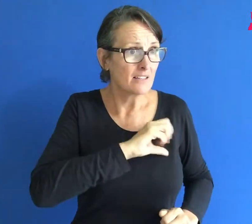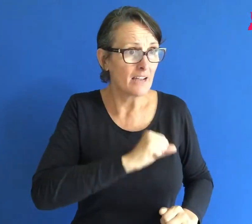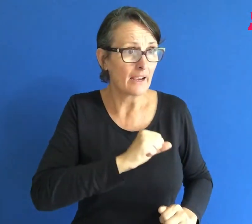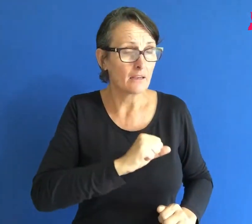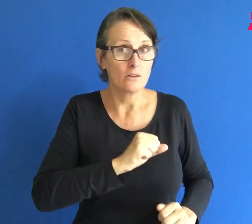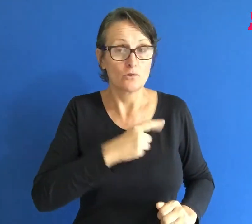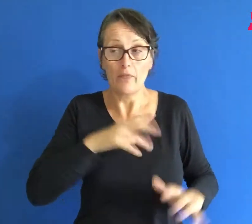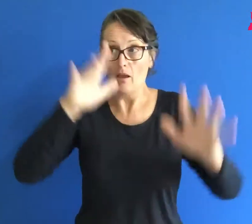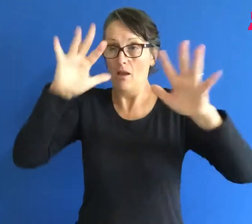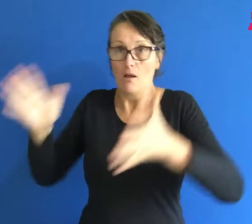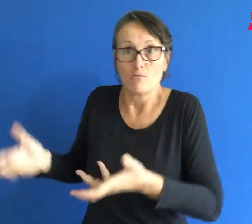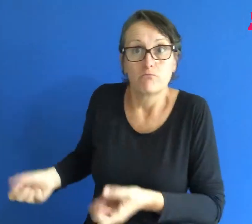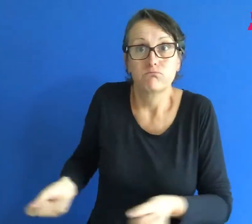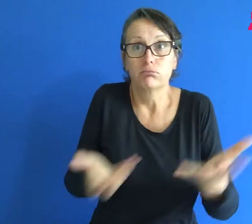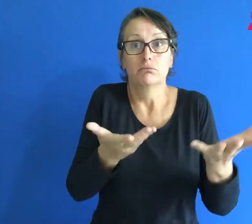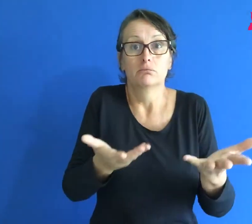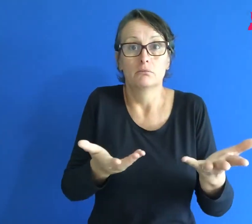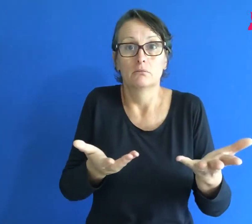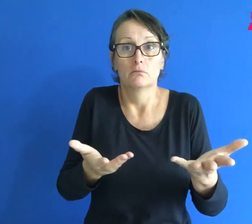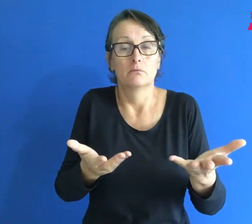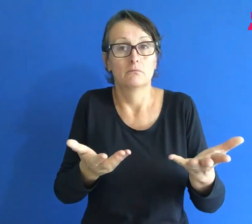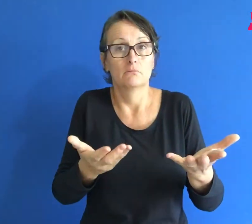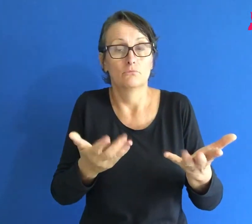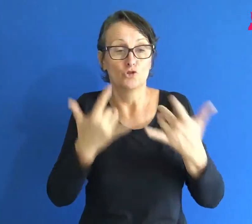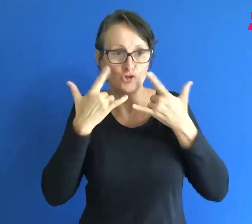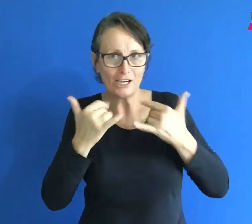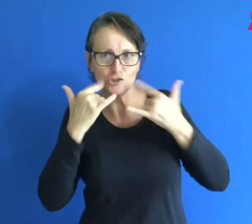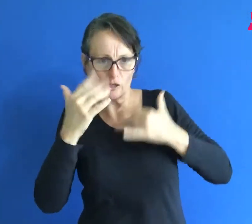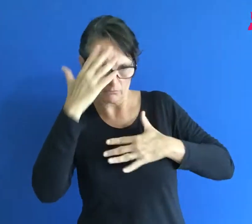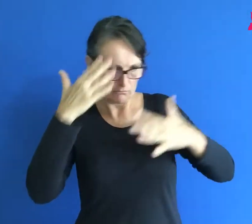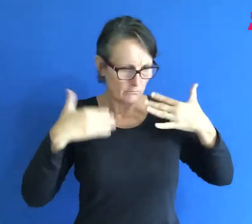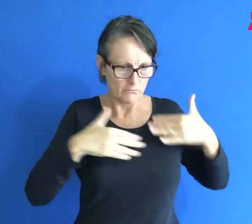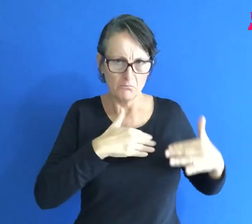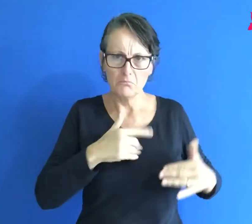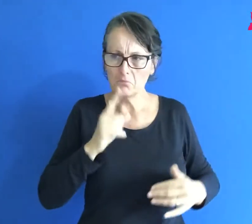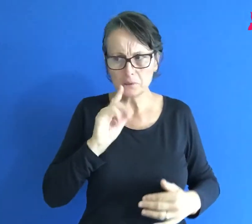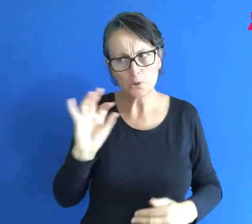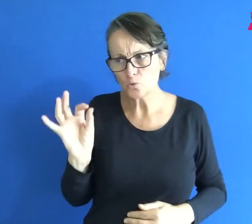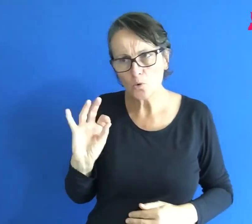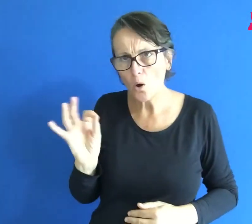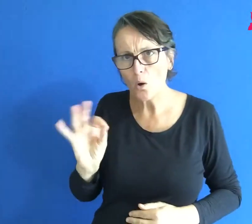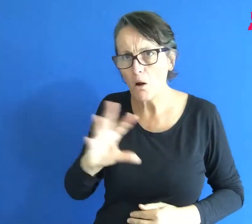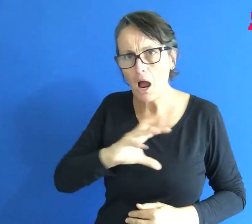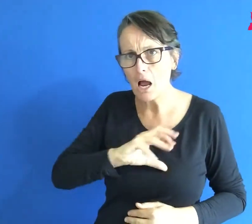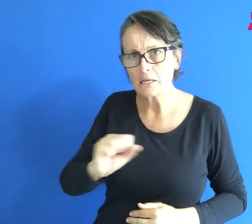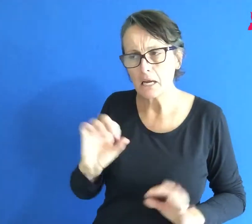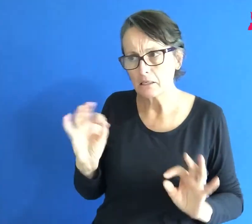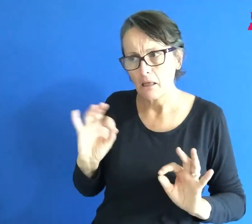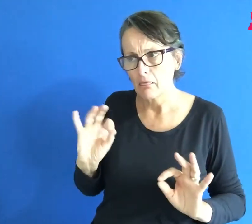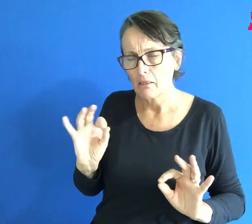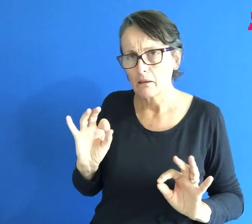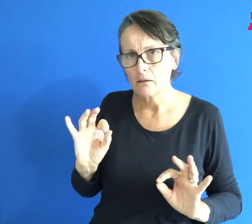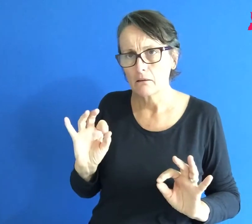quick. Put me in and checked me over, and they said, no, you're not, so whatever's brought this on is